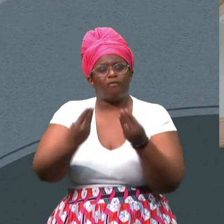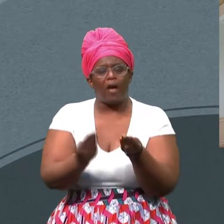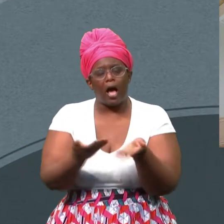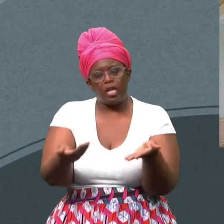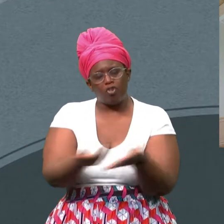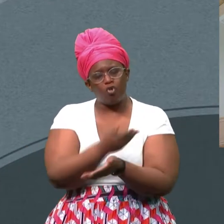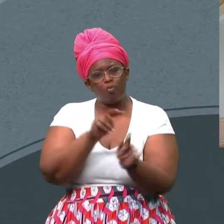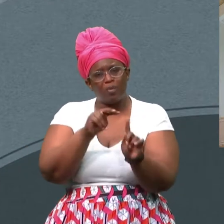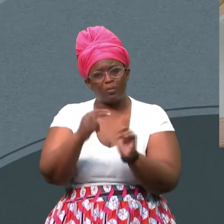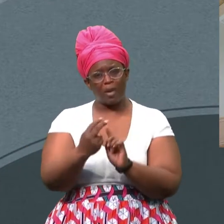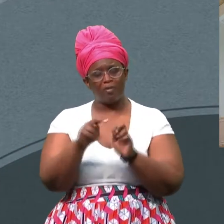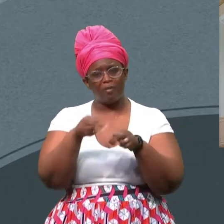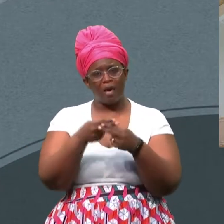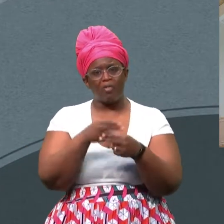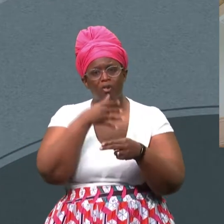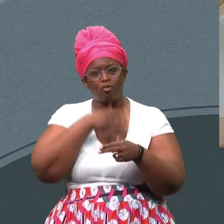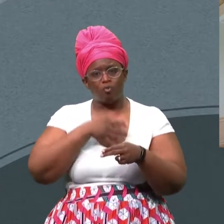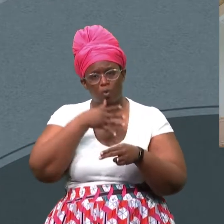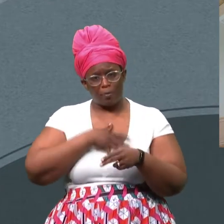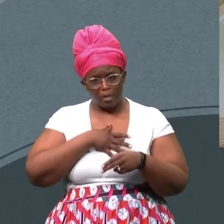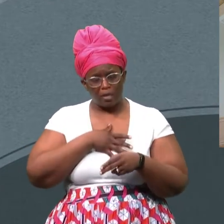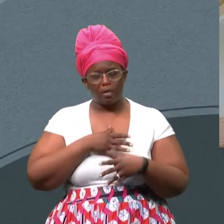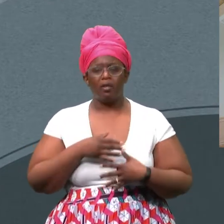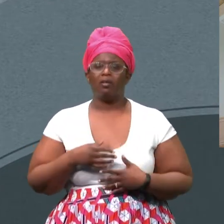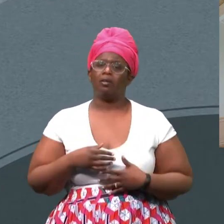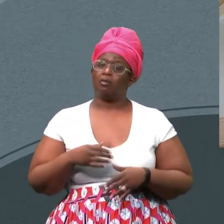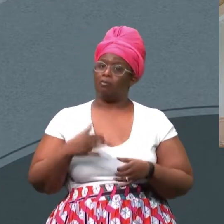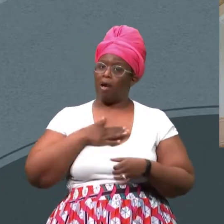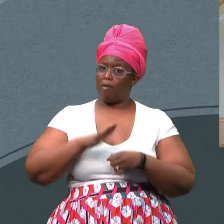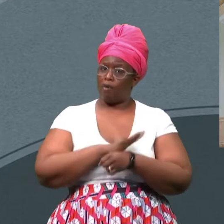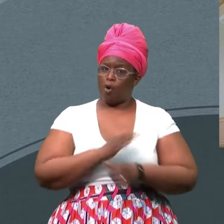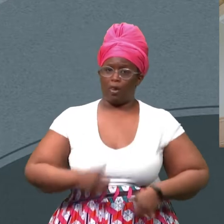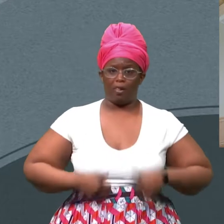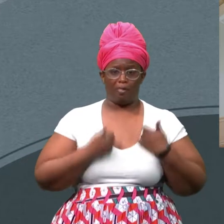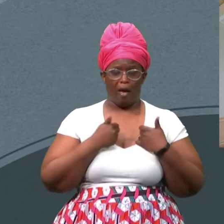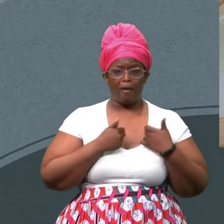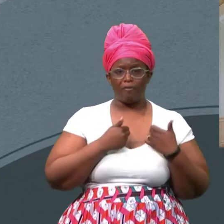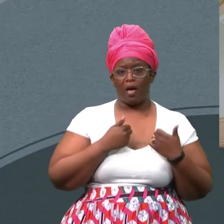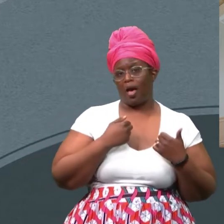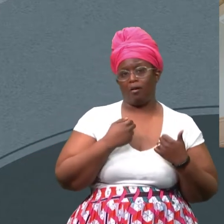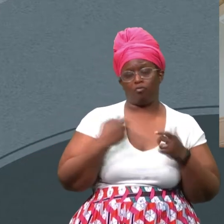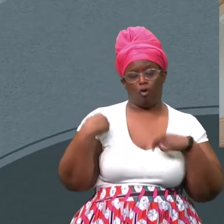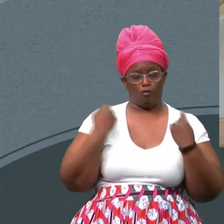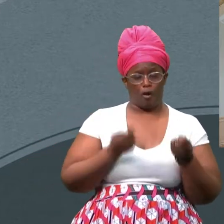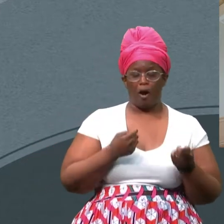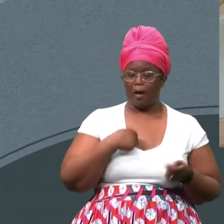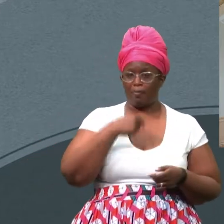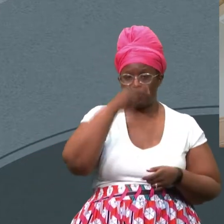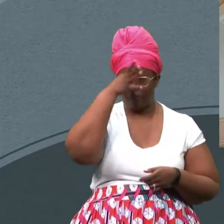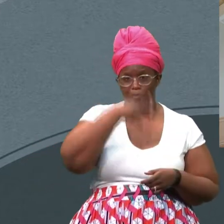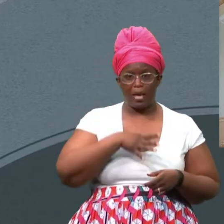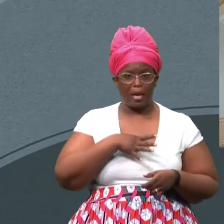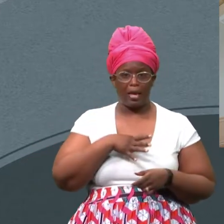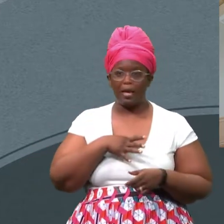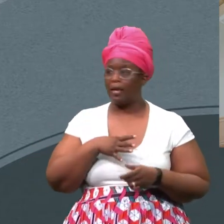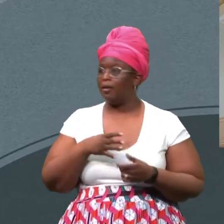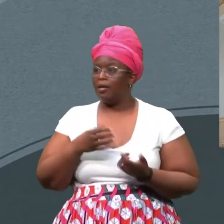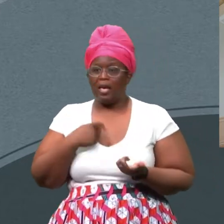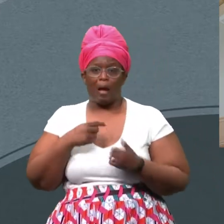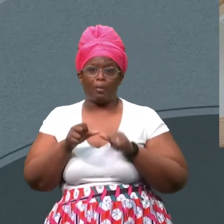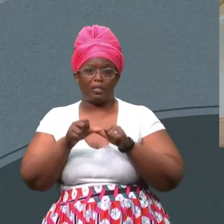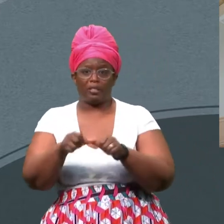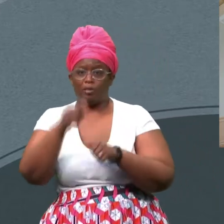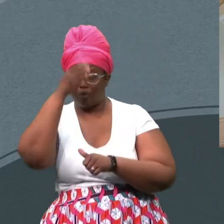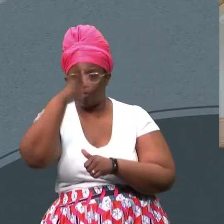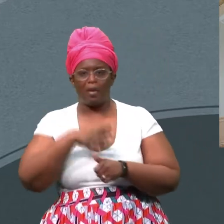all of my life, I've been a man. And the rest of my life, I'm going to be a man. Come on, where are my men? Where are my men? I've never felt the